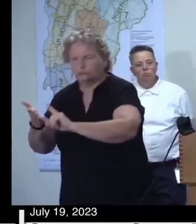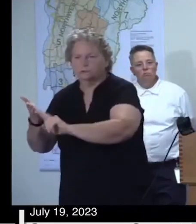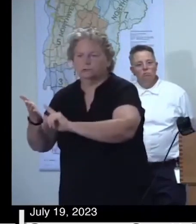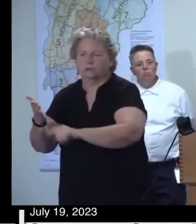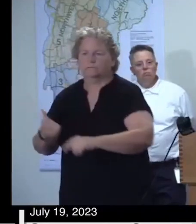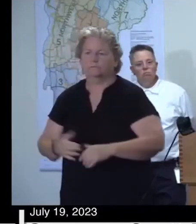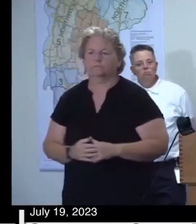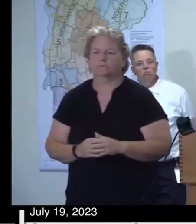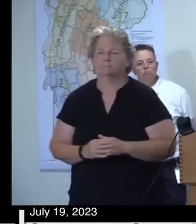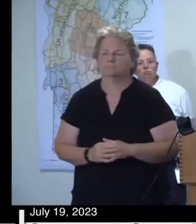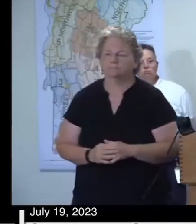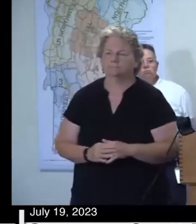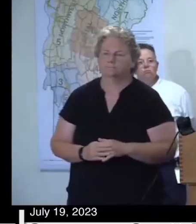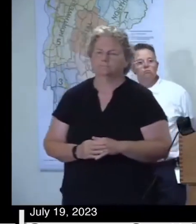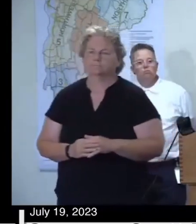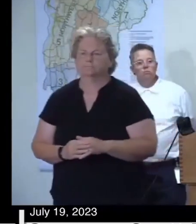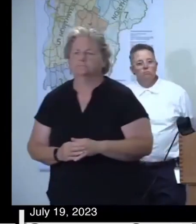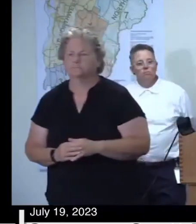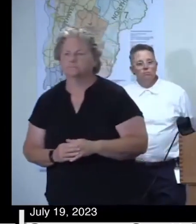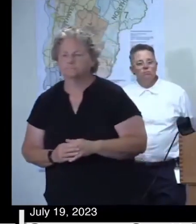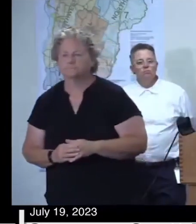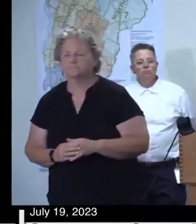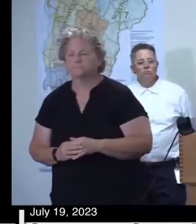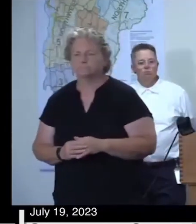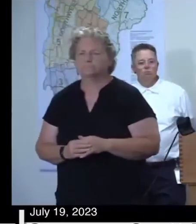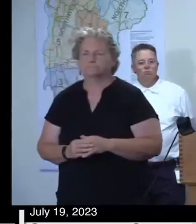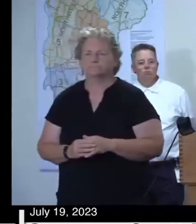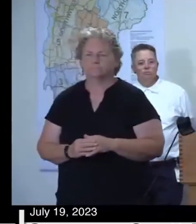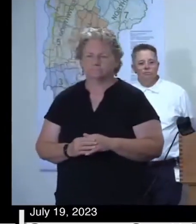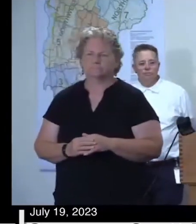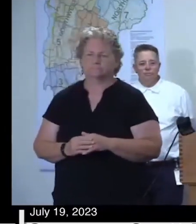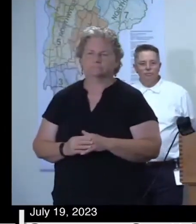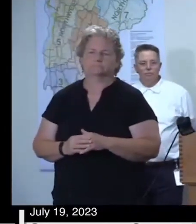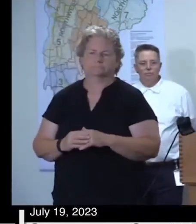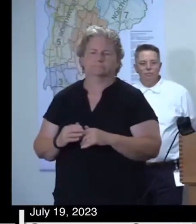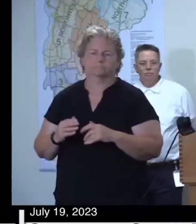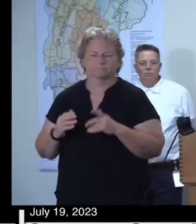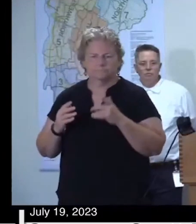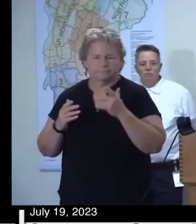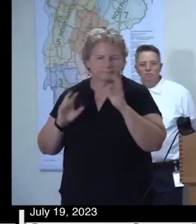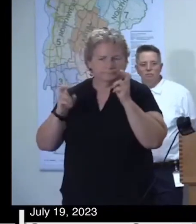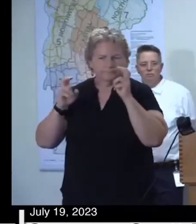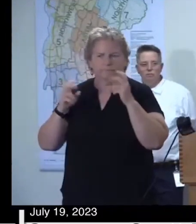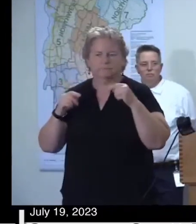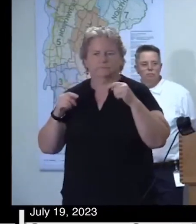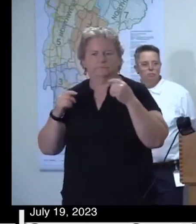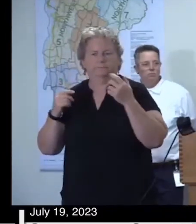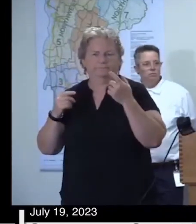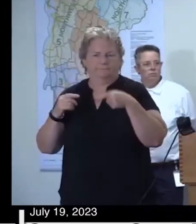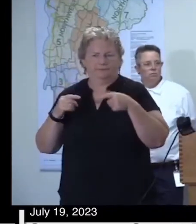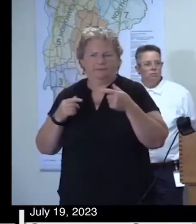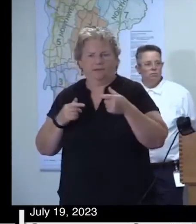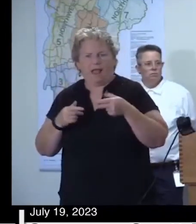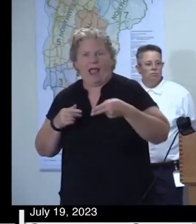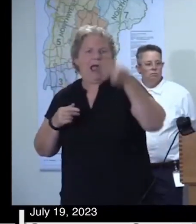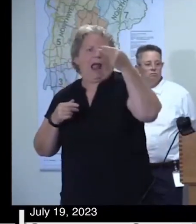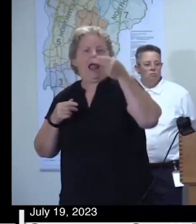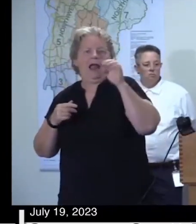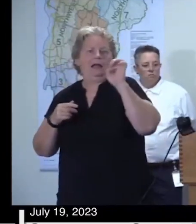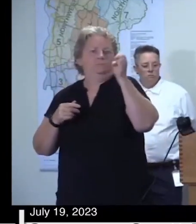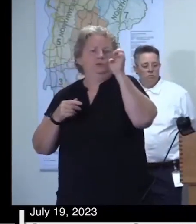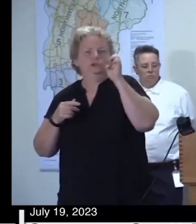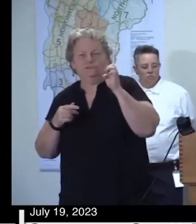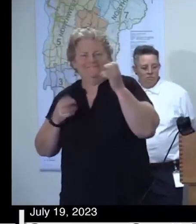the federally mandated requirements for individual assistance. And so we're working closely with the state. Because the governor has already asked for